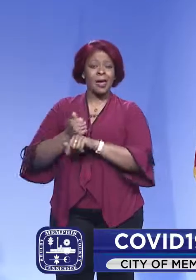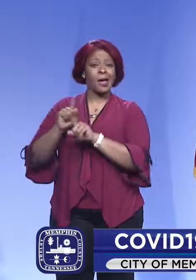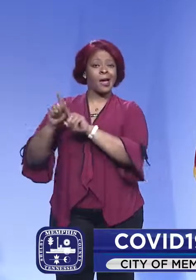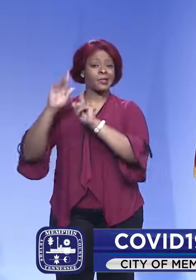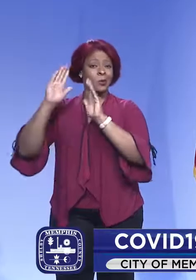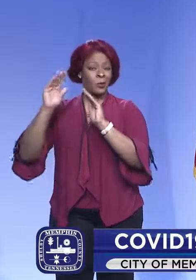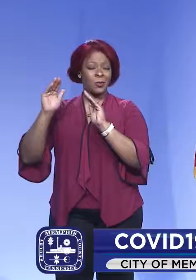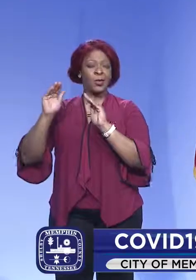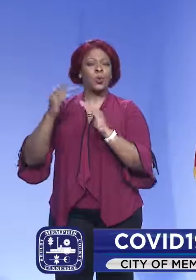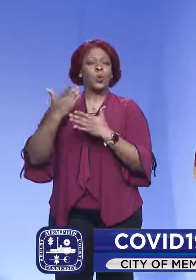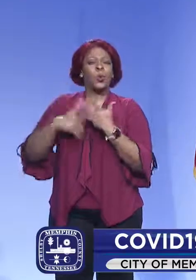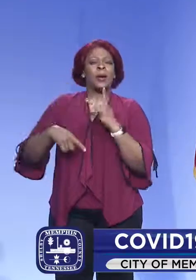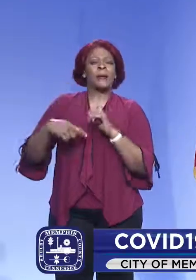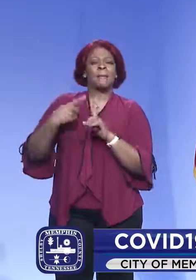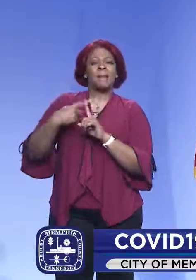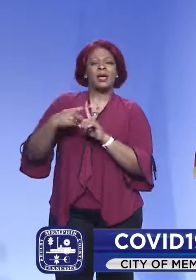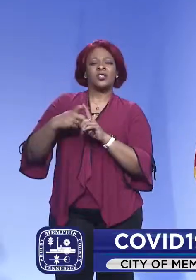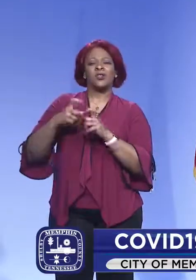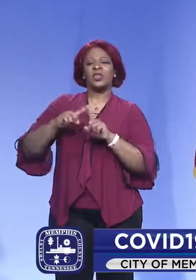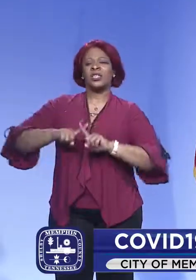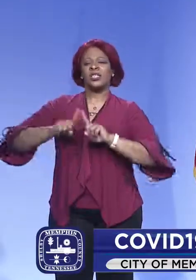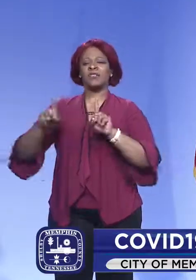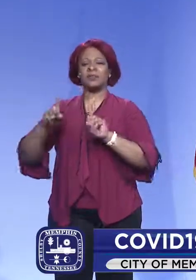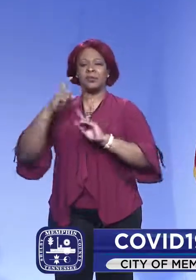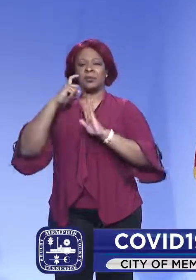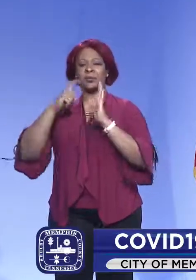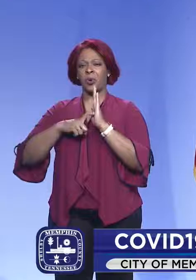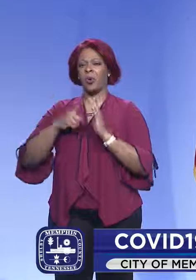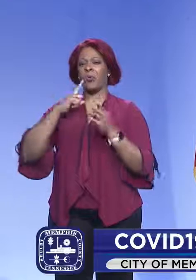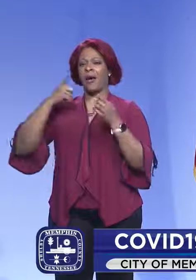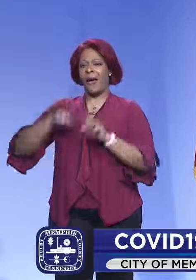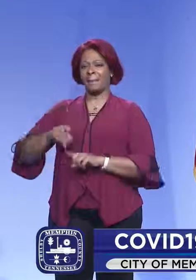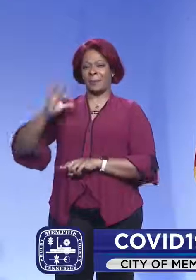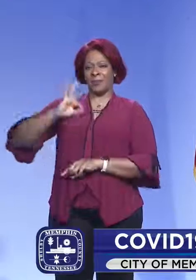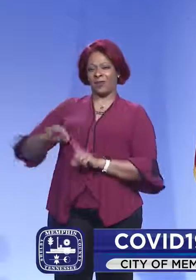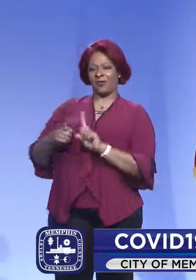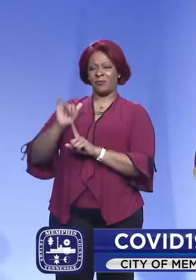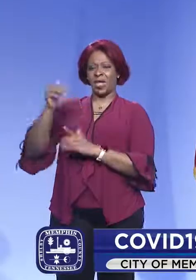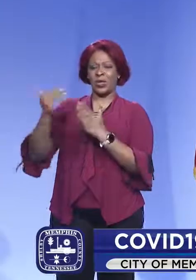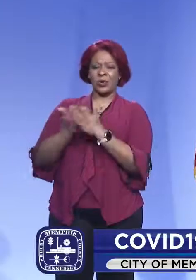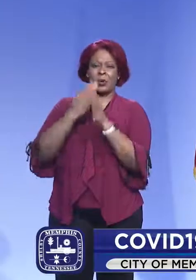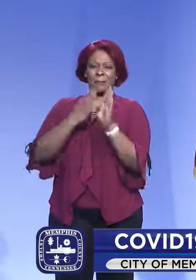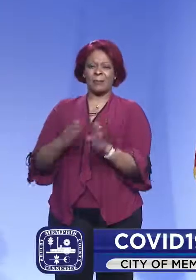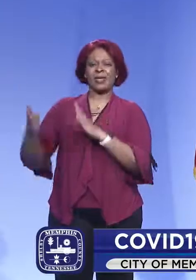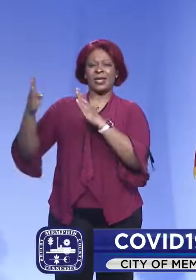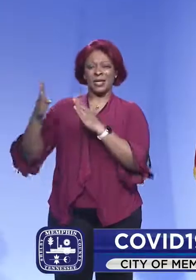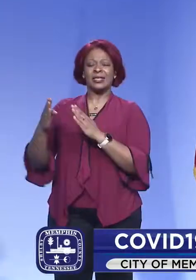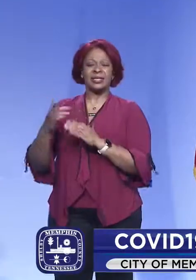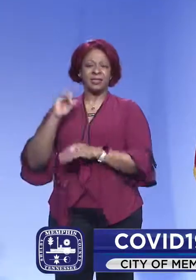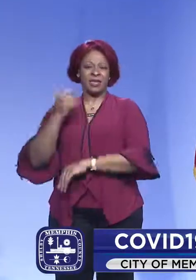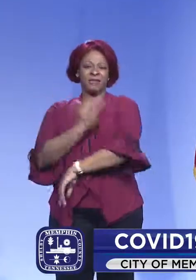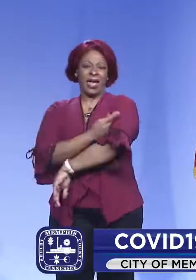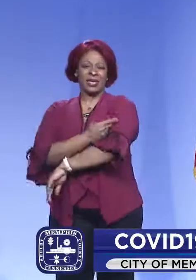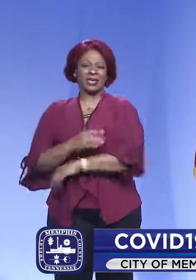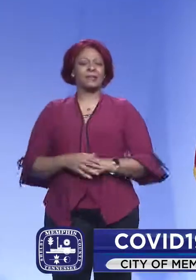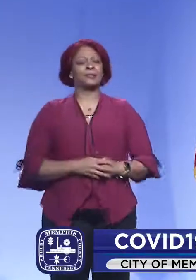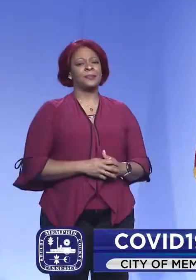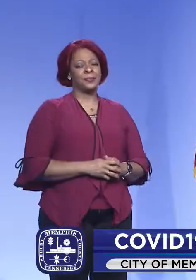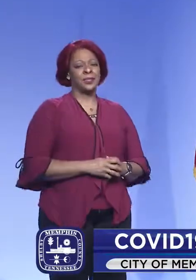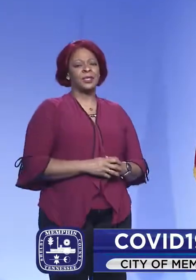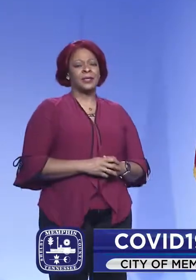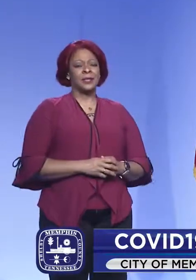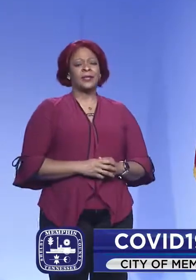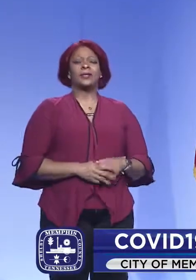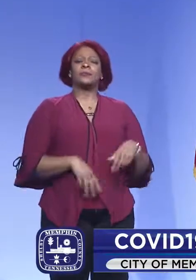differences, positive changes do you anticipate Shelby County potentially benefiting from as we go into the spring with the vaccine? I think two